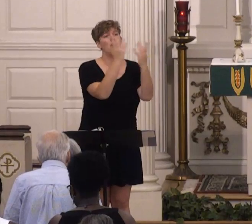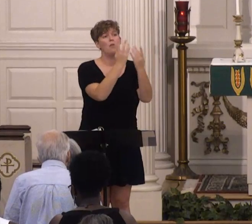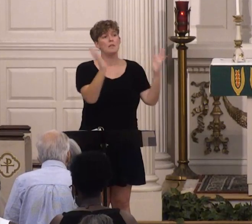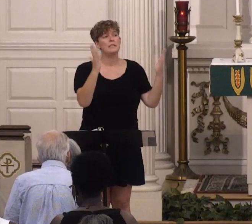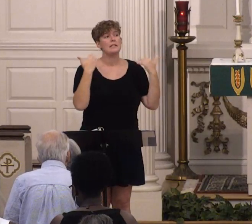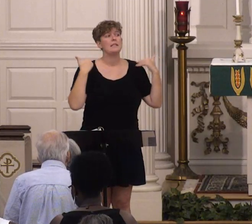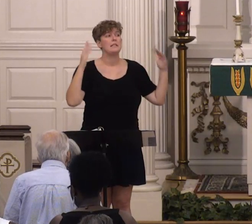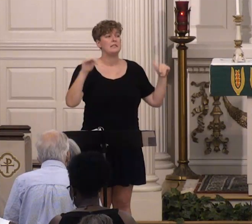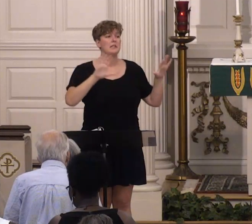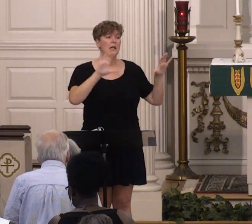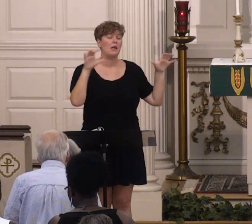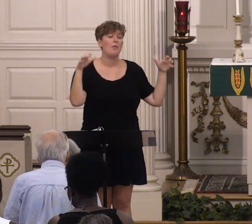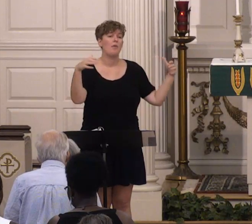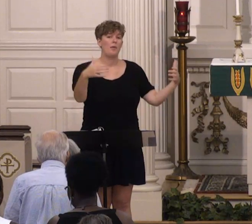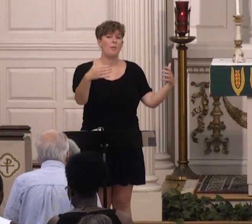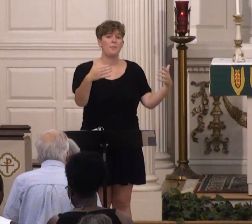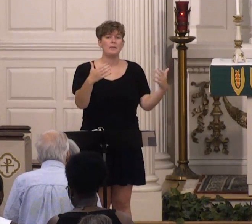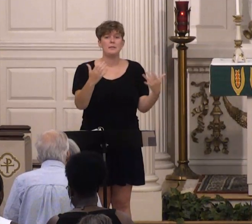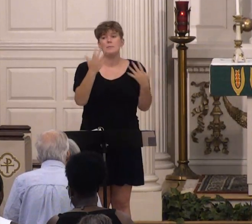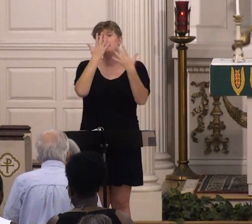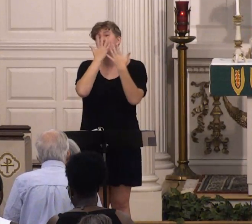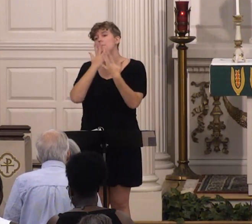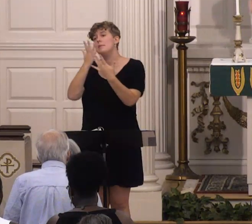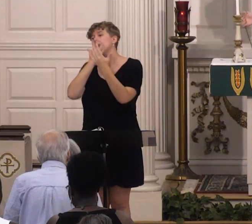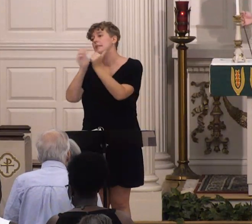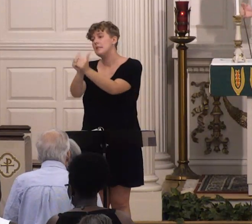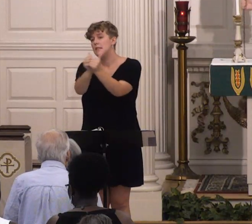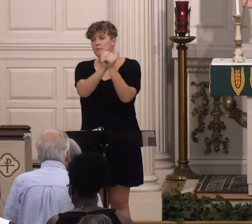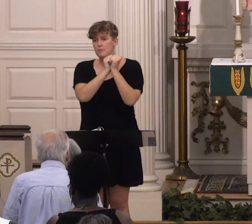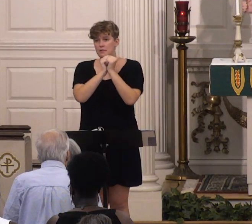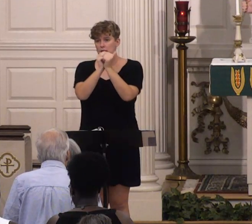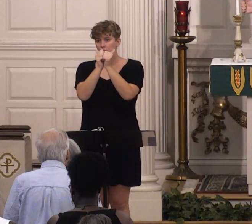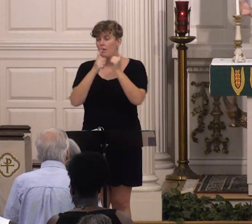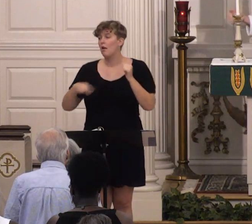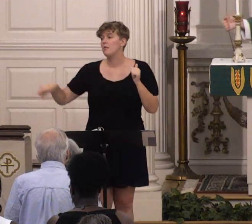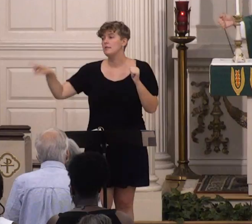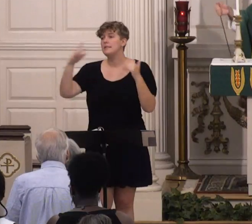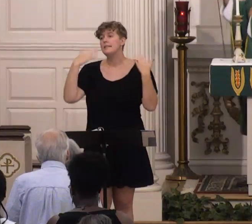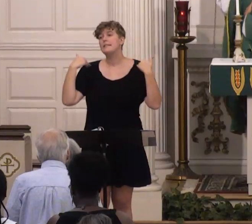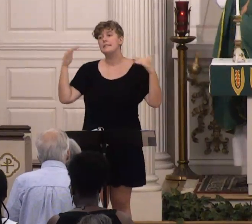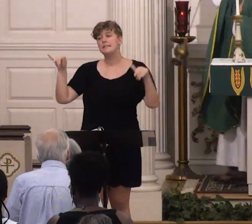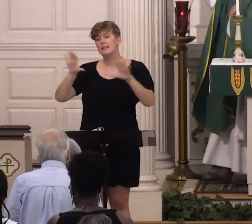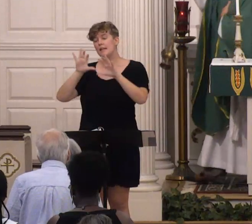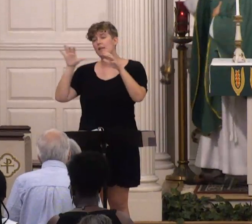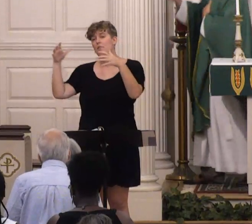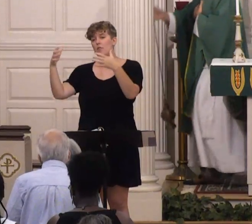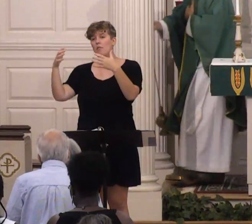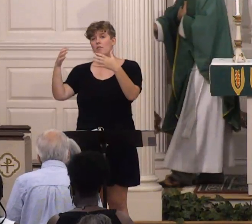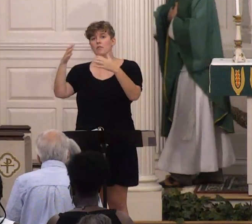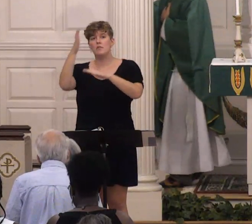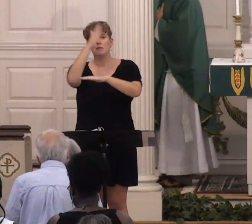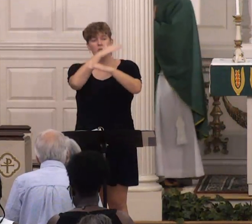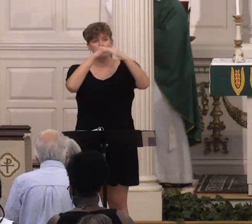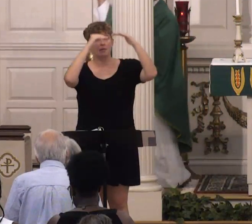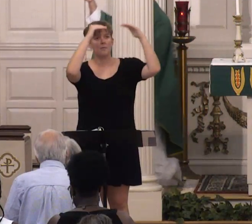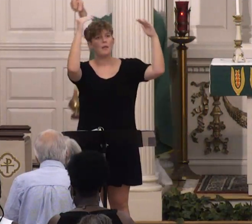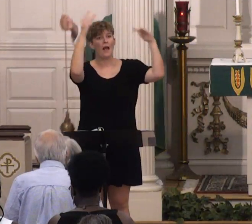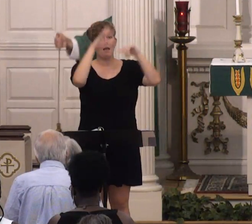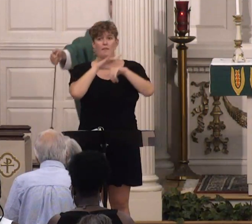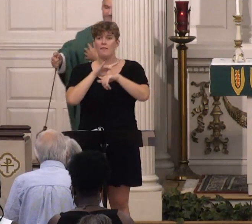triumph, O ye cherubim, sing with us, ye